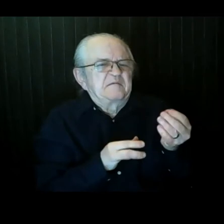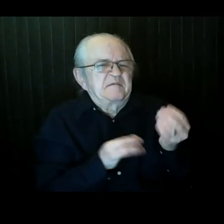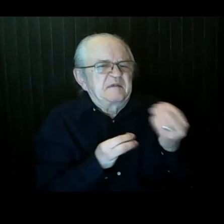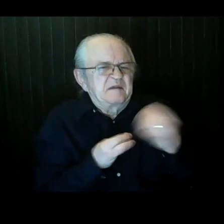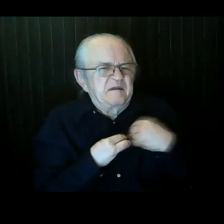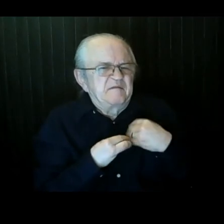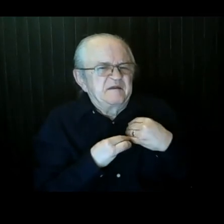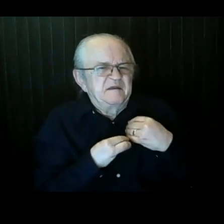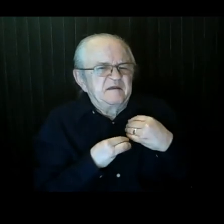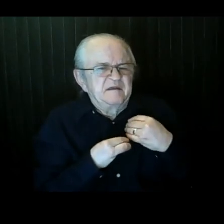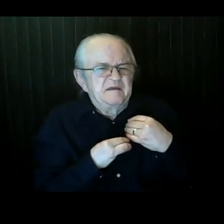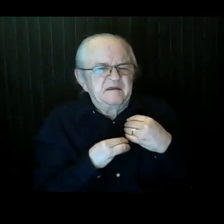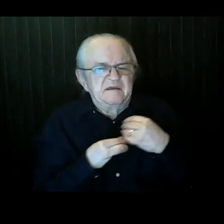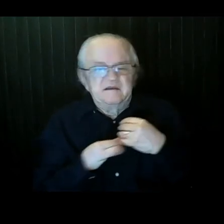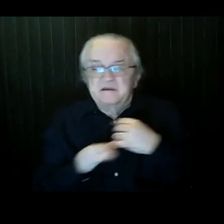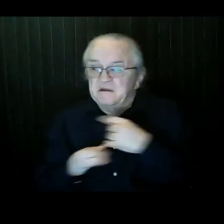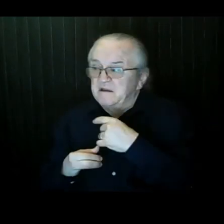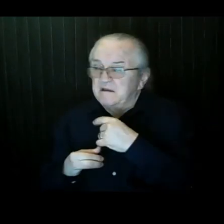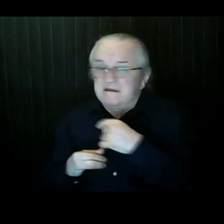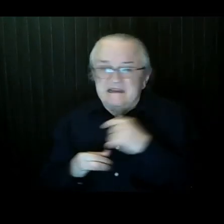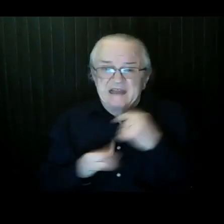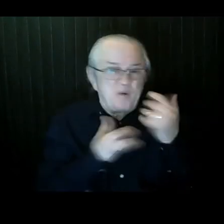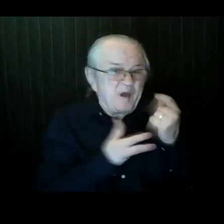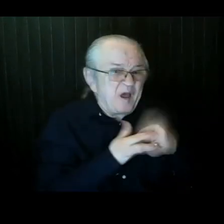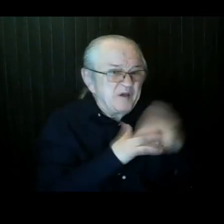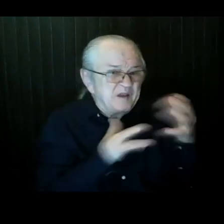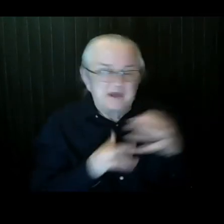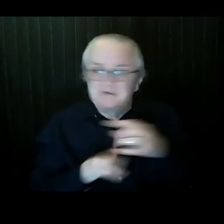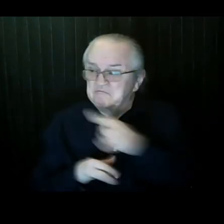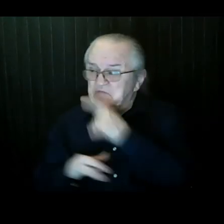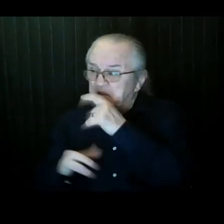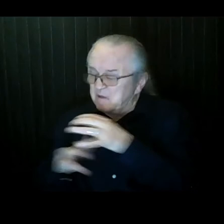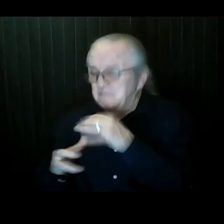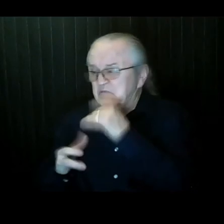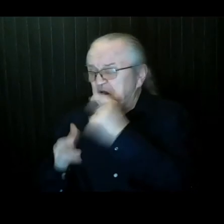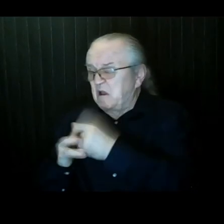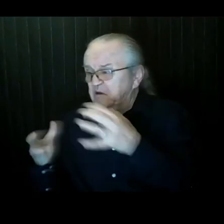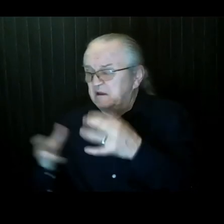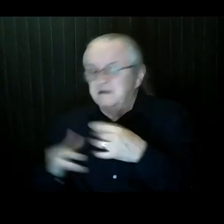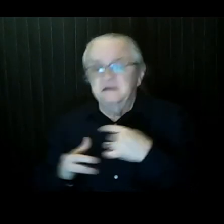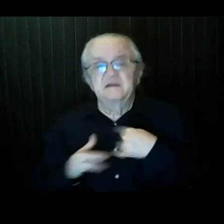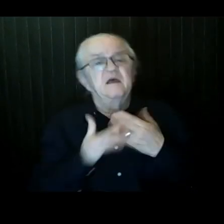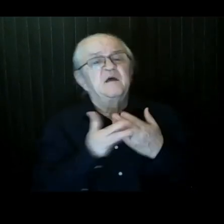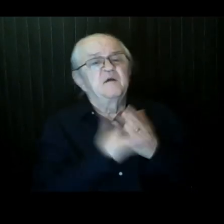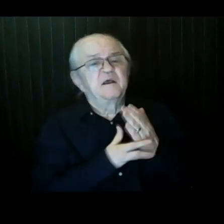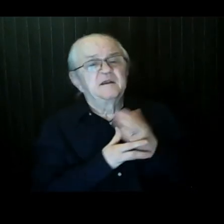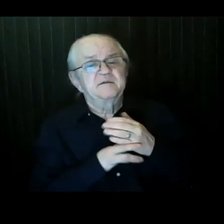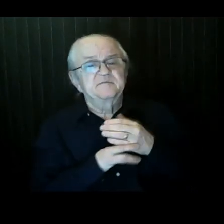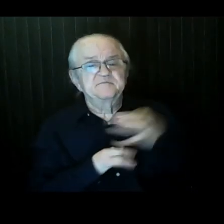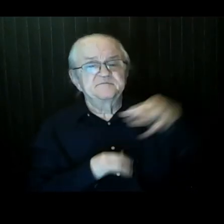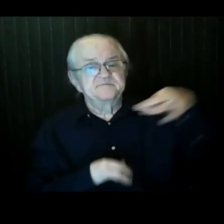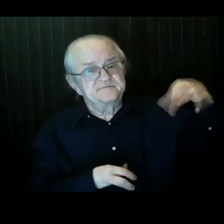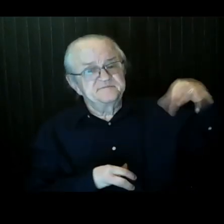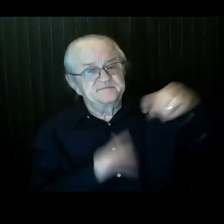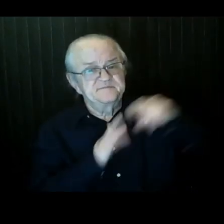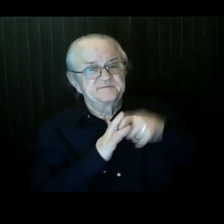a lot. He said, well, if you don't need much, it's not going to cost a lot. And I said, all right. So he came out with some keys and walked me over to a car I'd